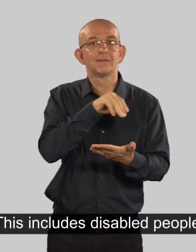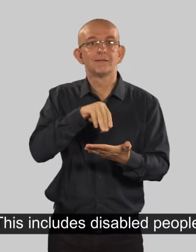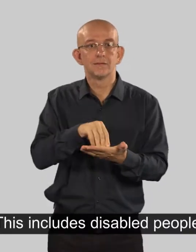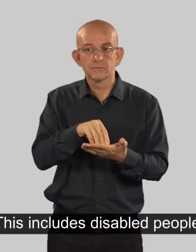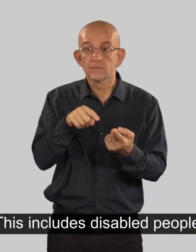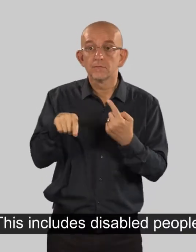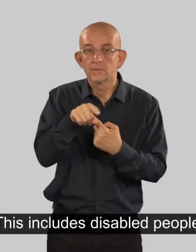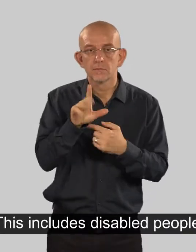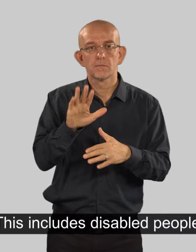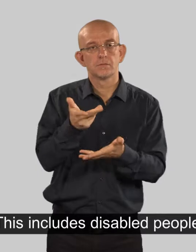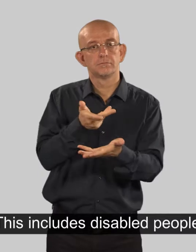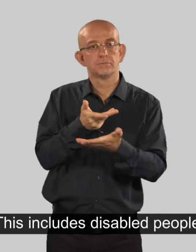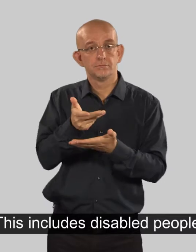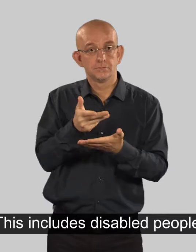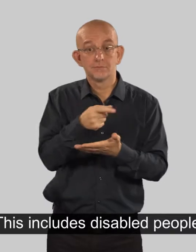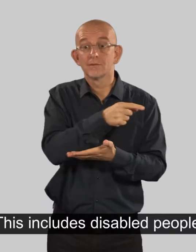This includes disabled people.